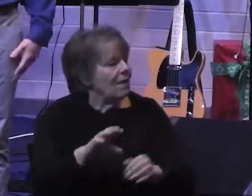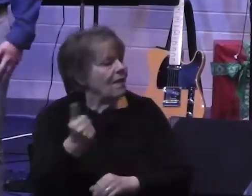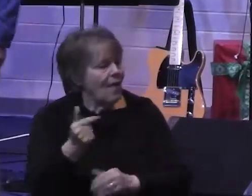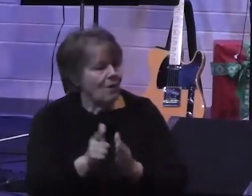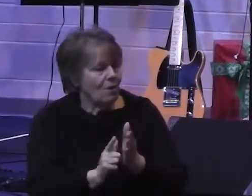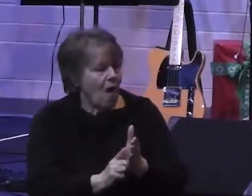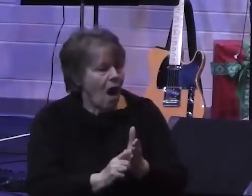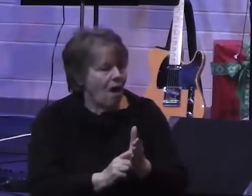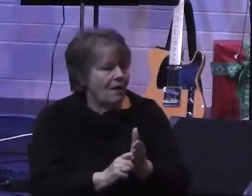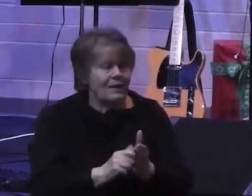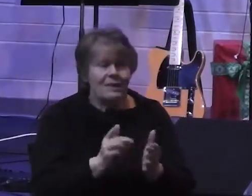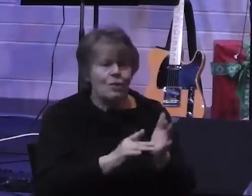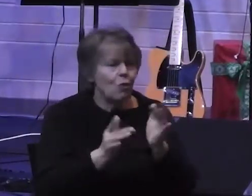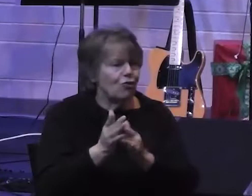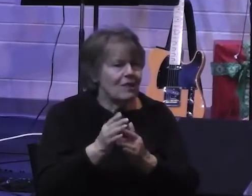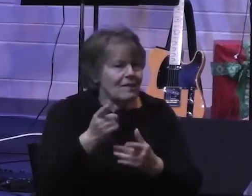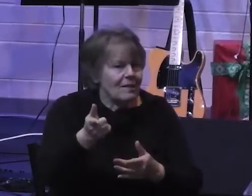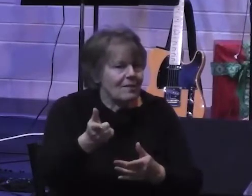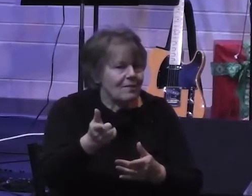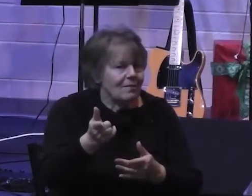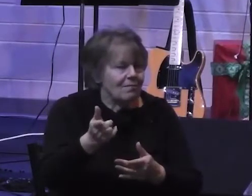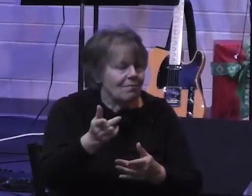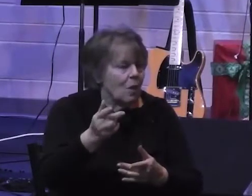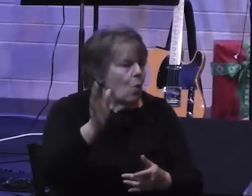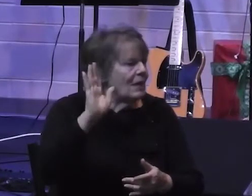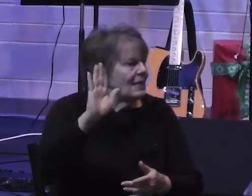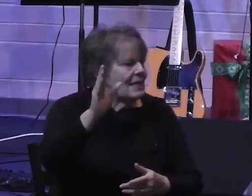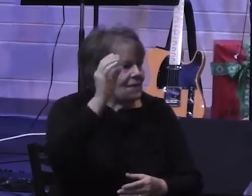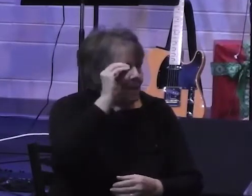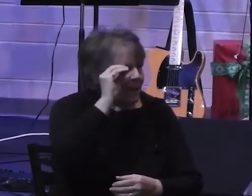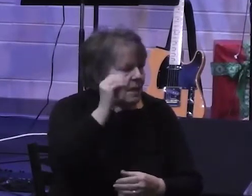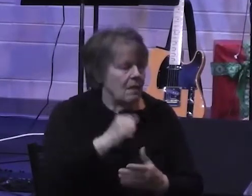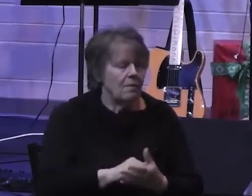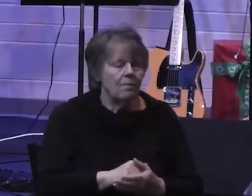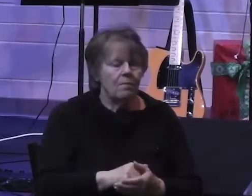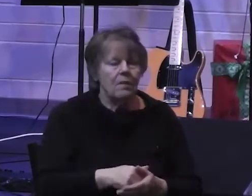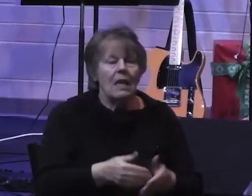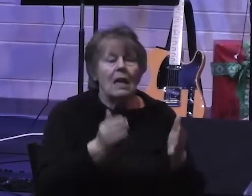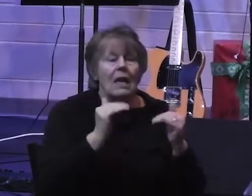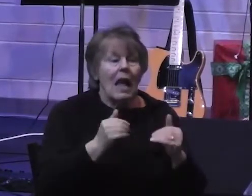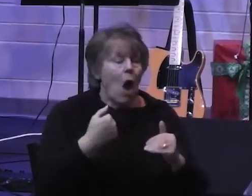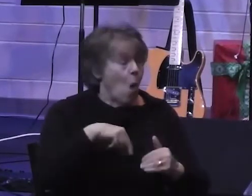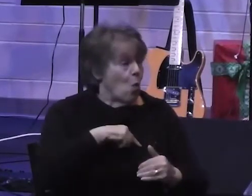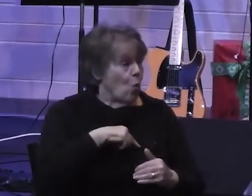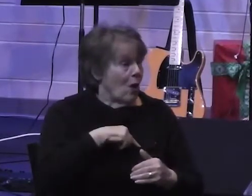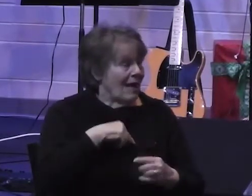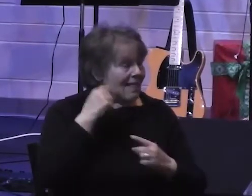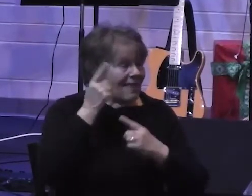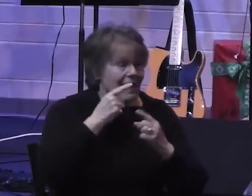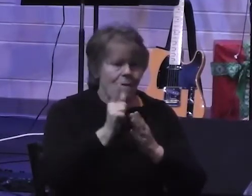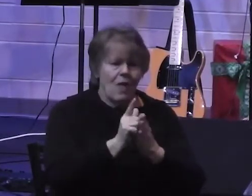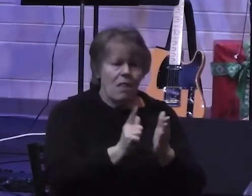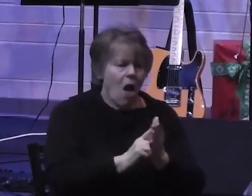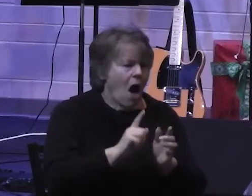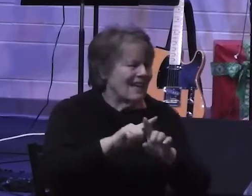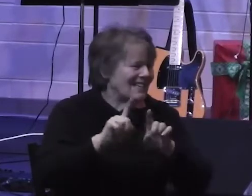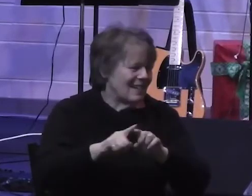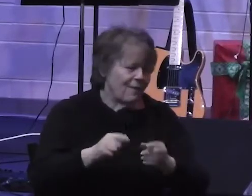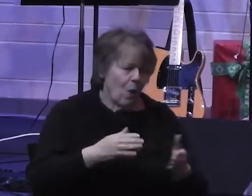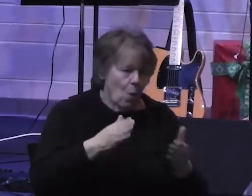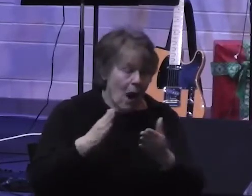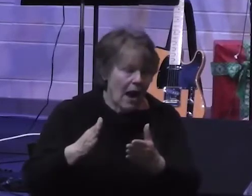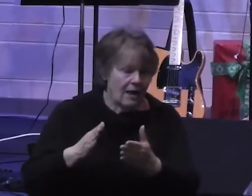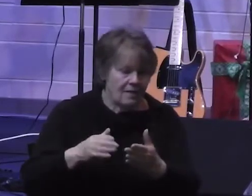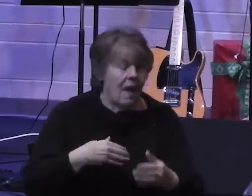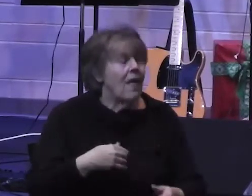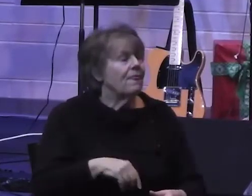debate? But second, we could think of the law in a lot of different ways. We have, of course, the Big Ten that Moses